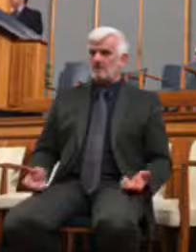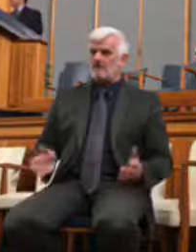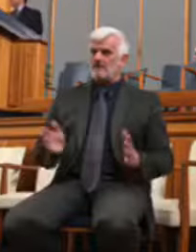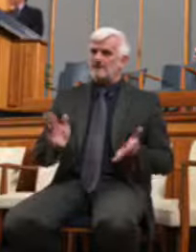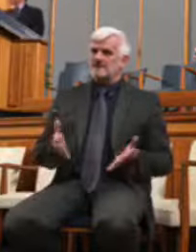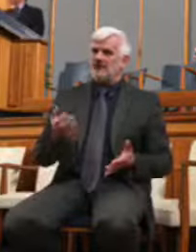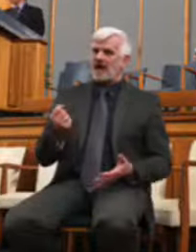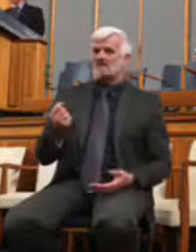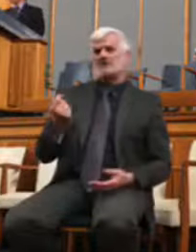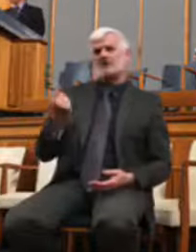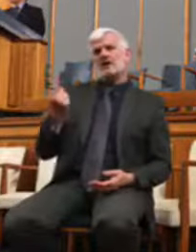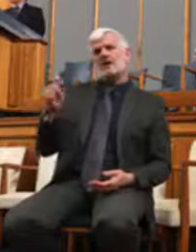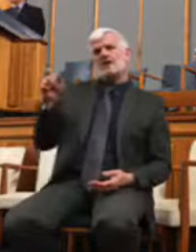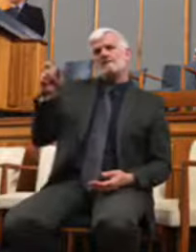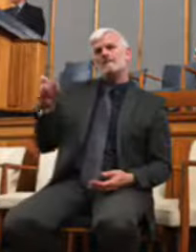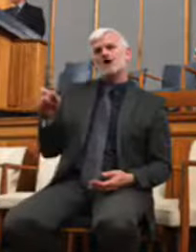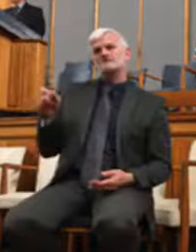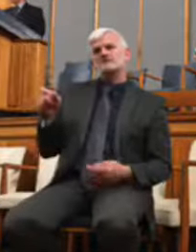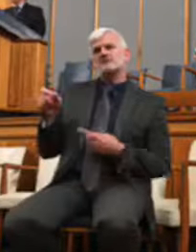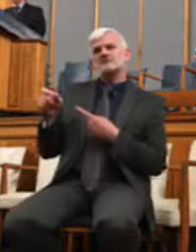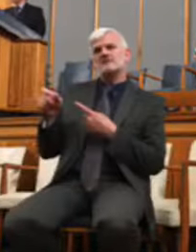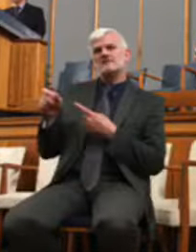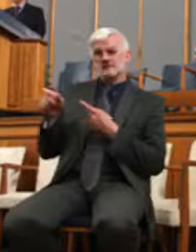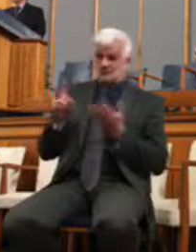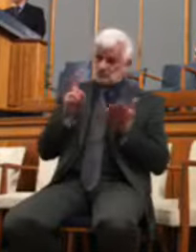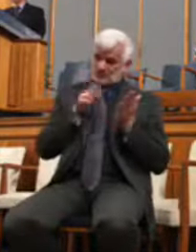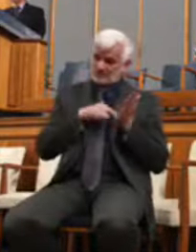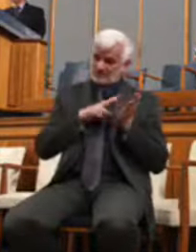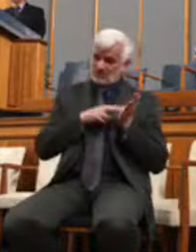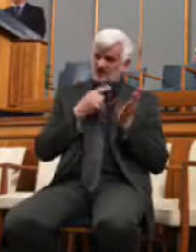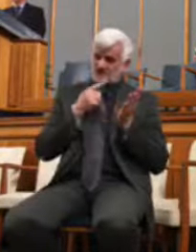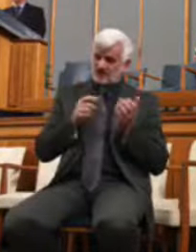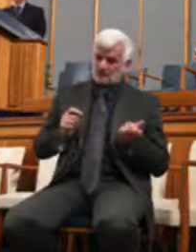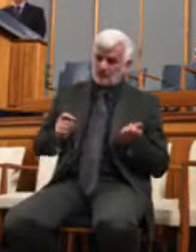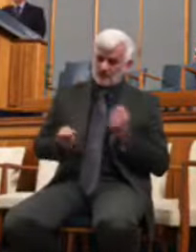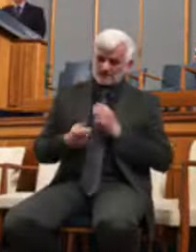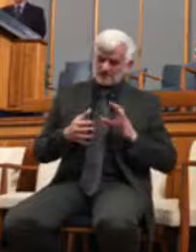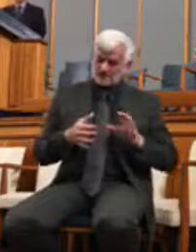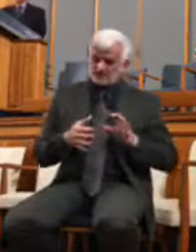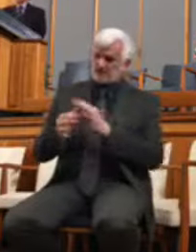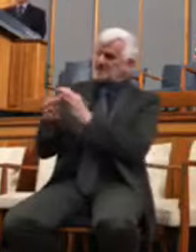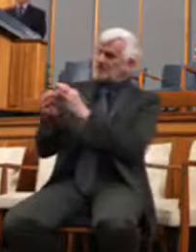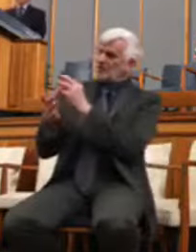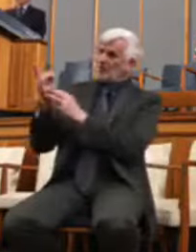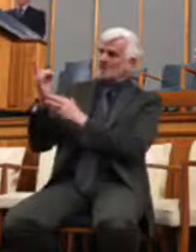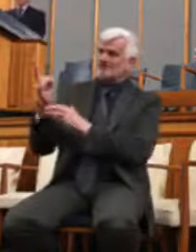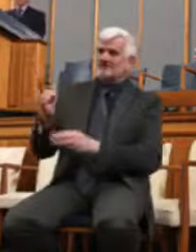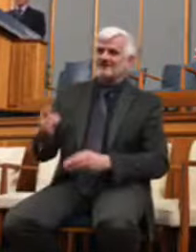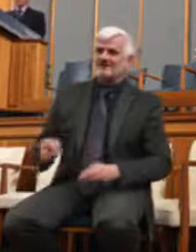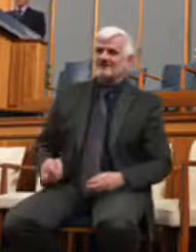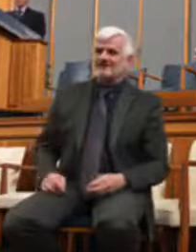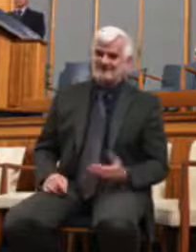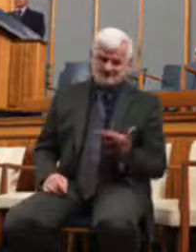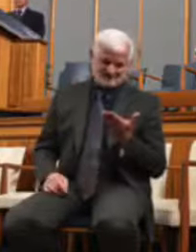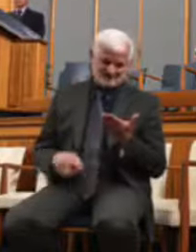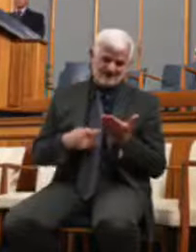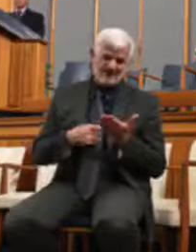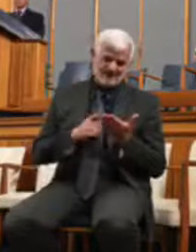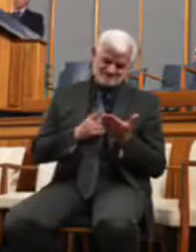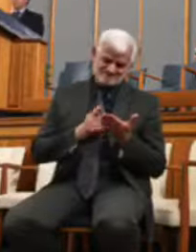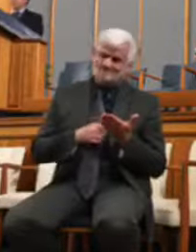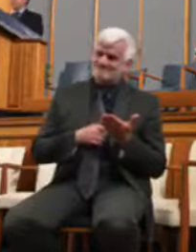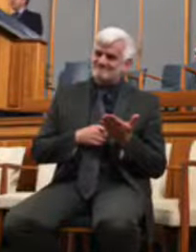And it says in the text, repentance toward God. Repentance toward